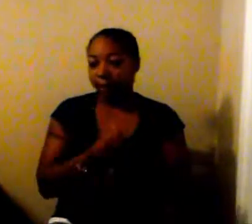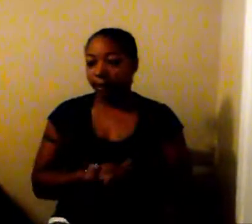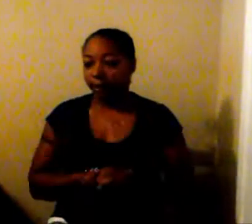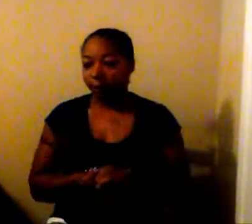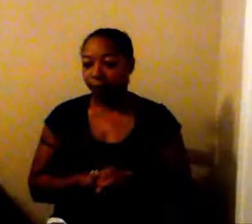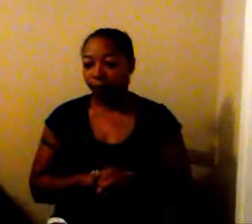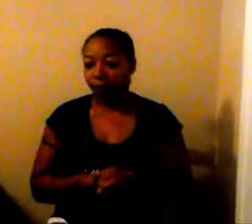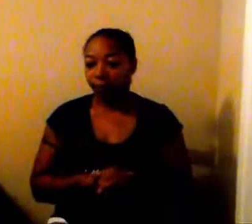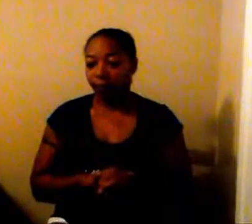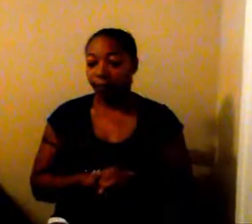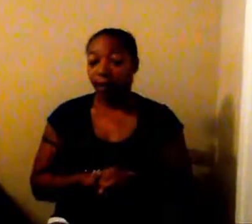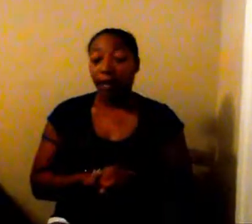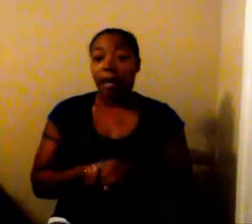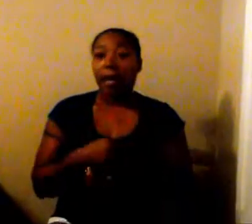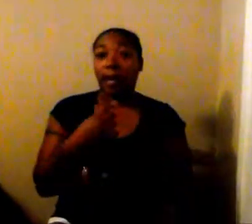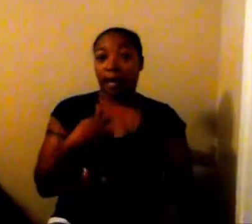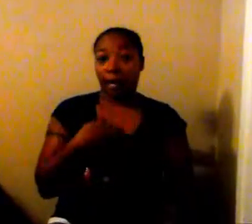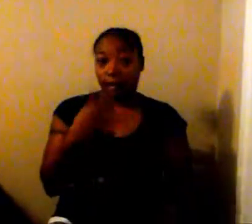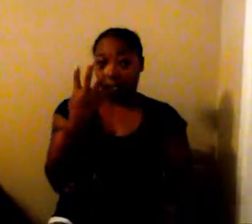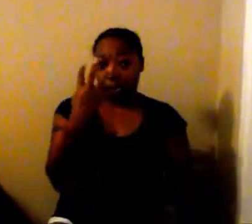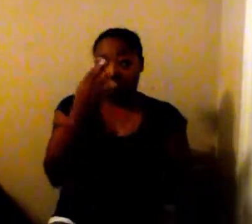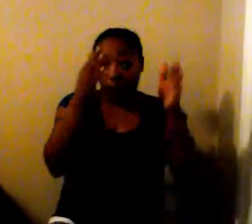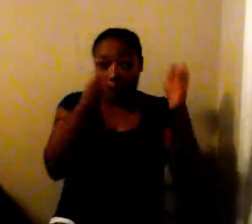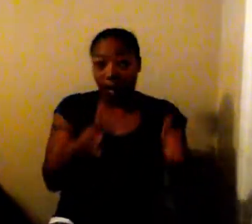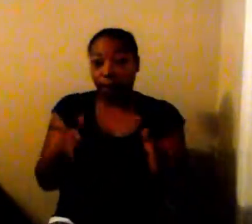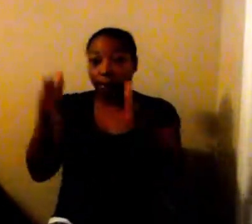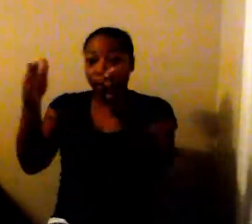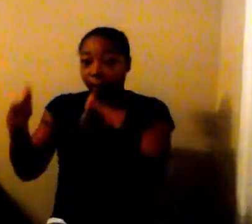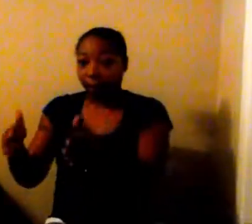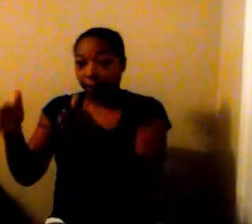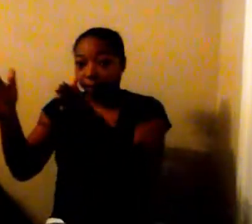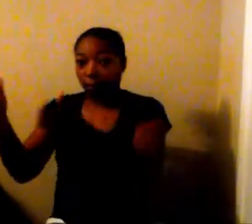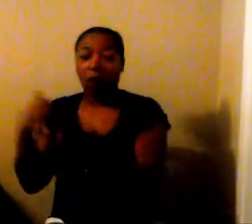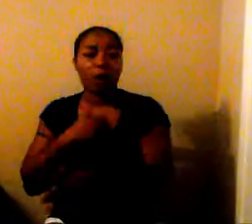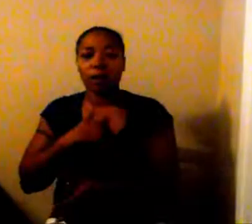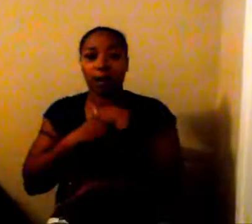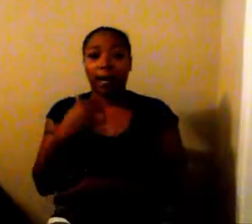References. It has 4 columns. Oh, I'm sorry,